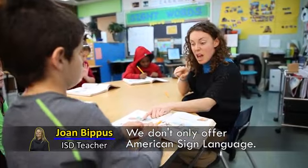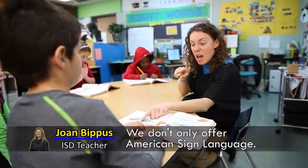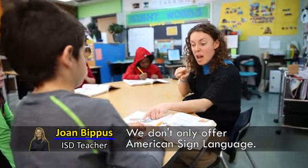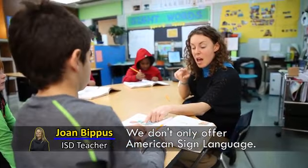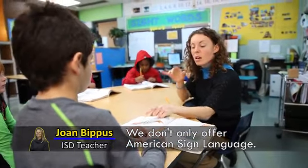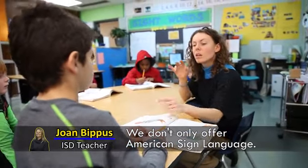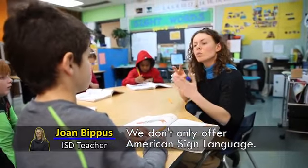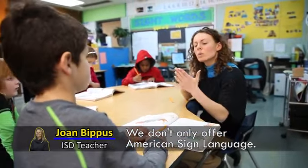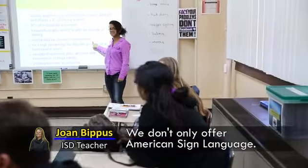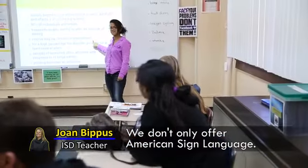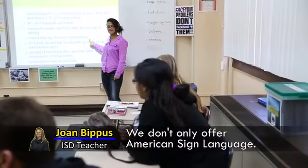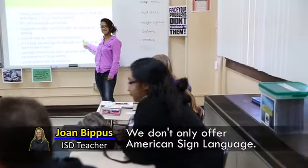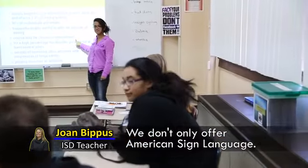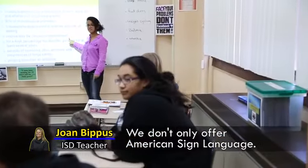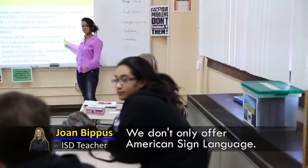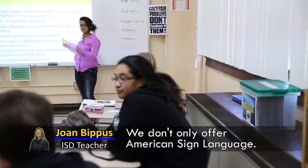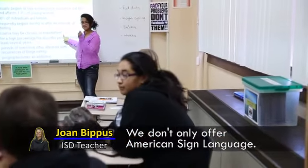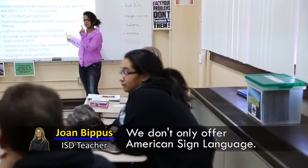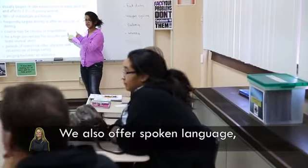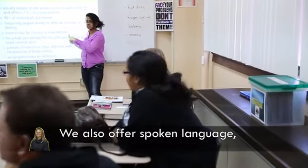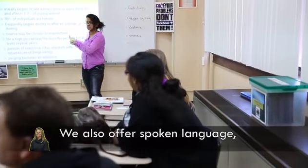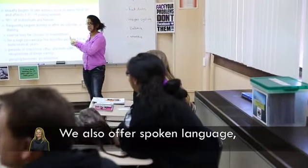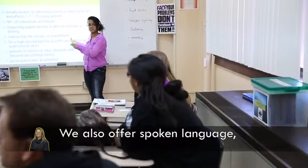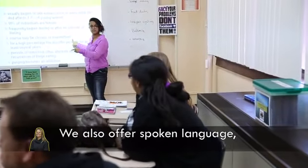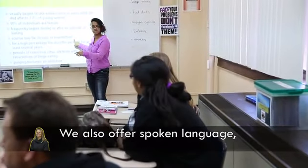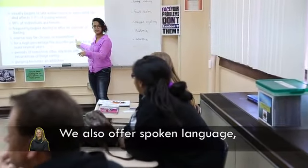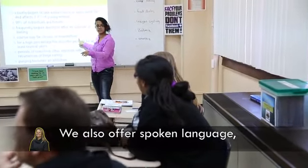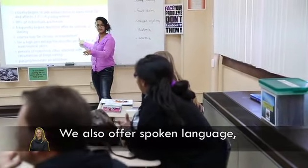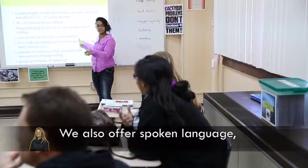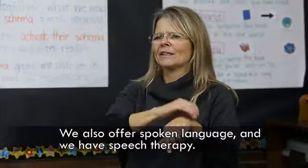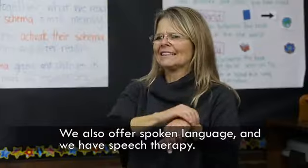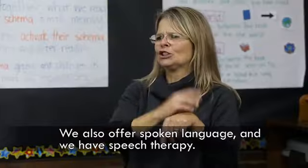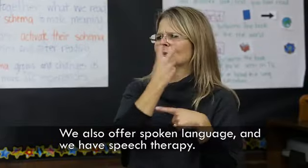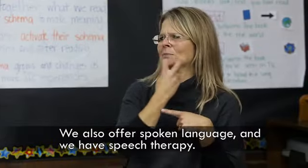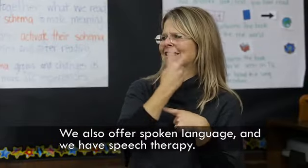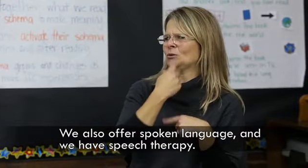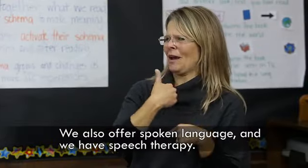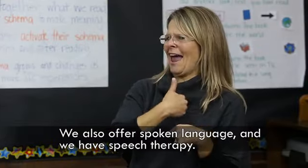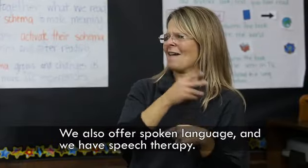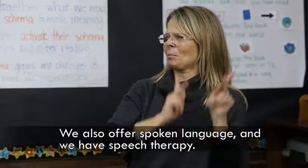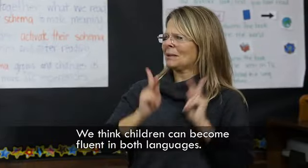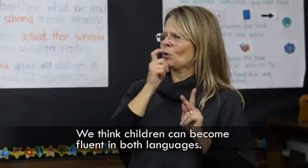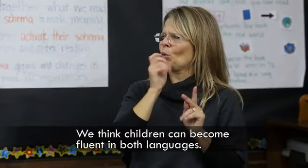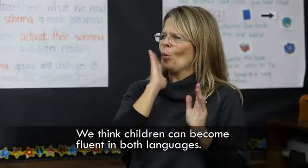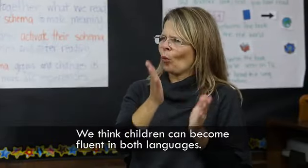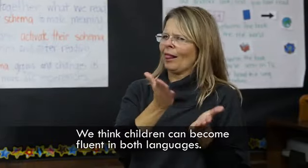We don't only offer American Sign Language, we also offer spoken language and we have speech therapy. We think children can